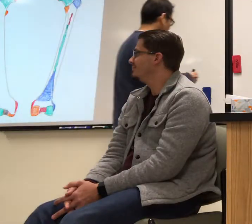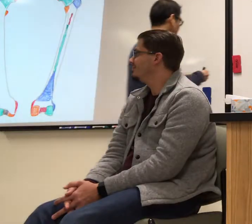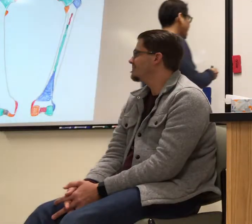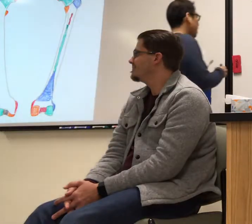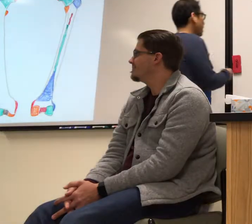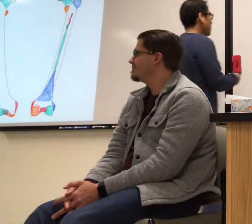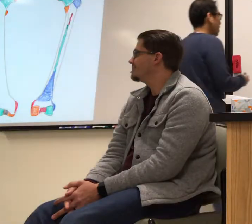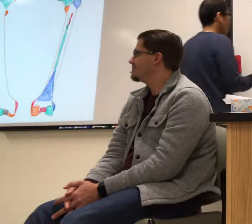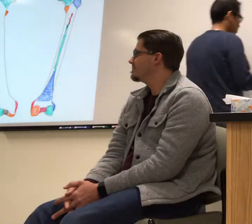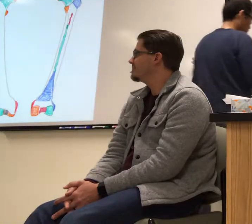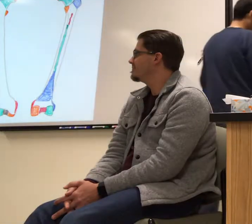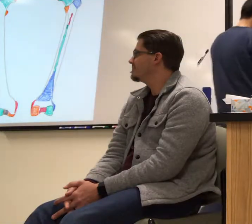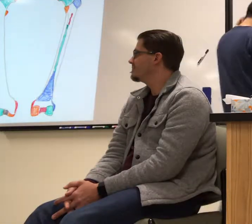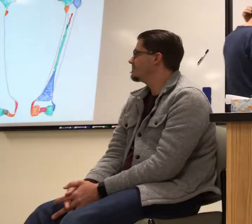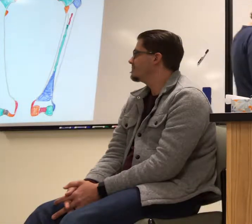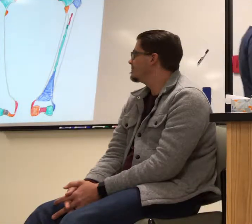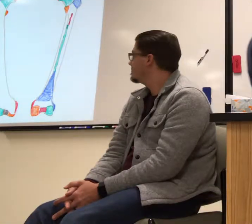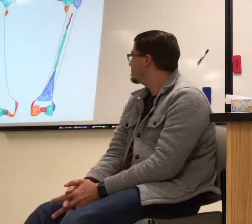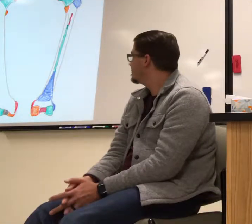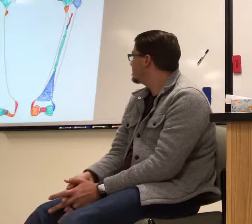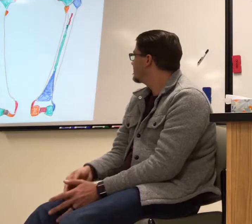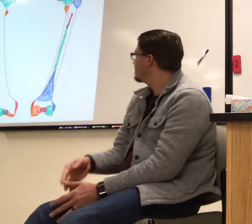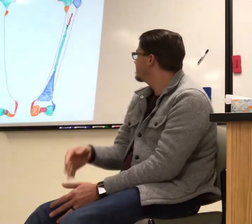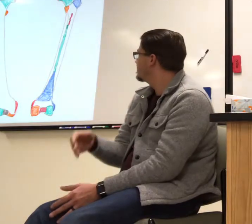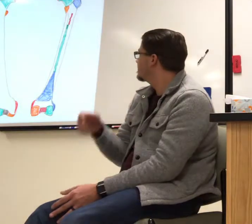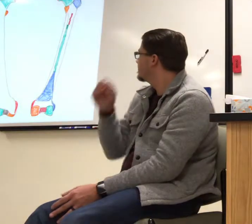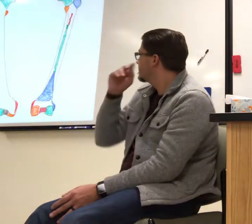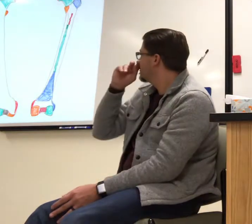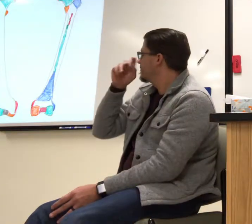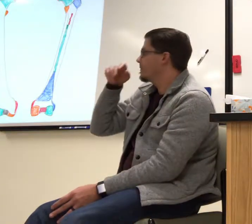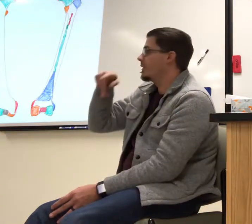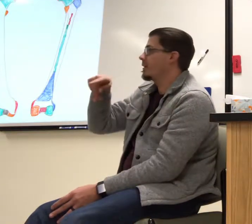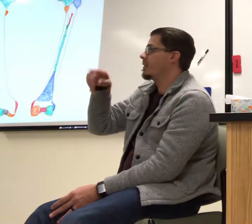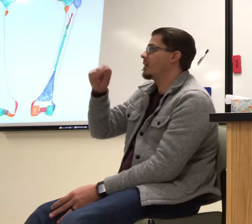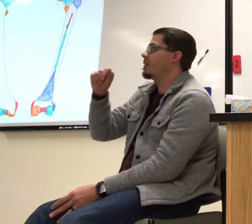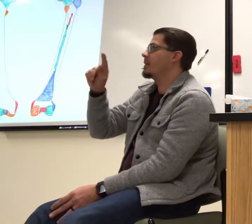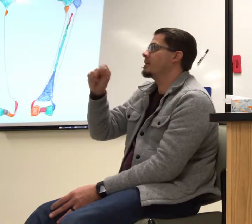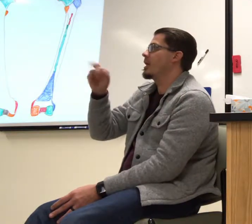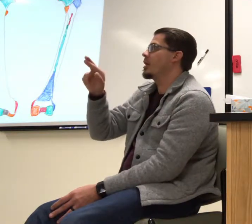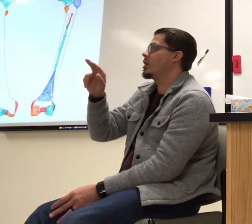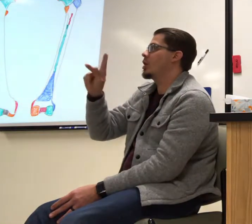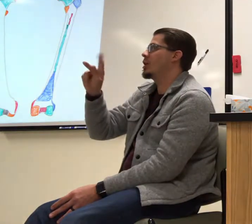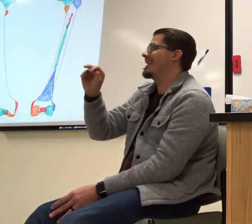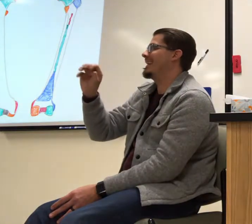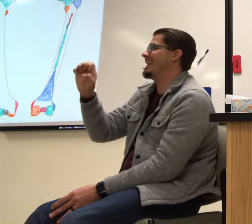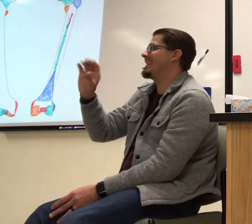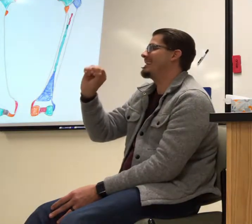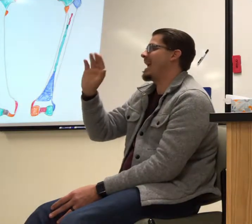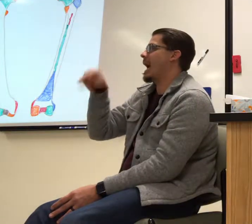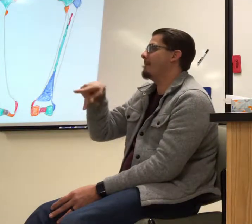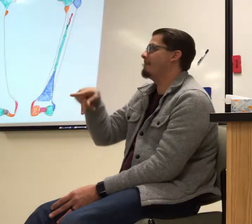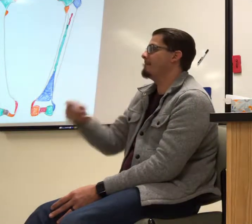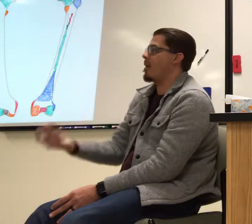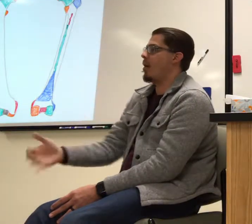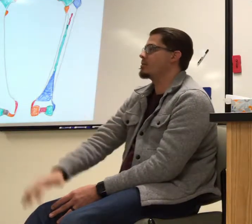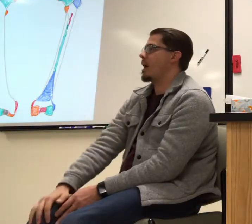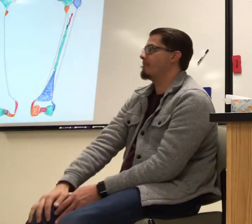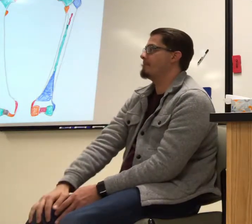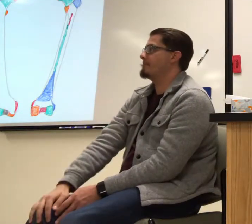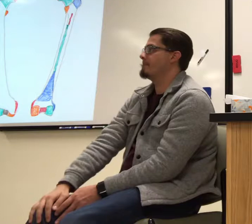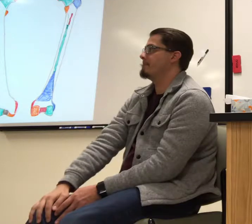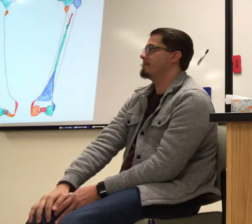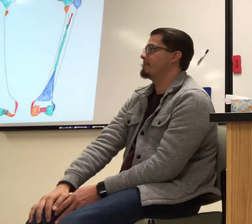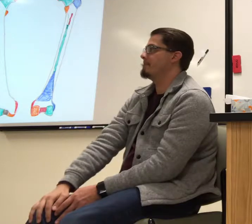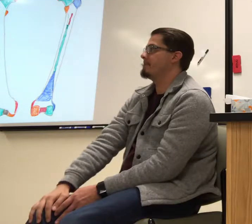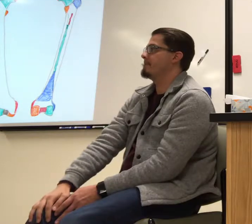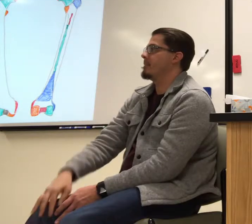So anyways, that patellar surface anteriorly, the patella, the kneecap, sits right on top of it.